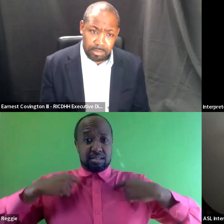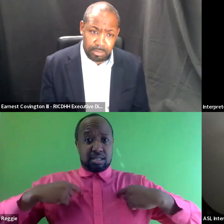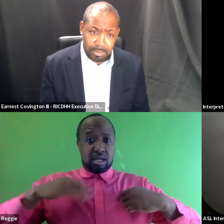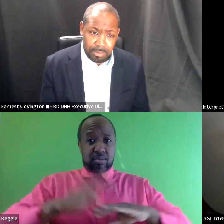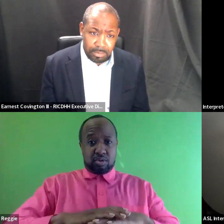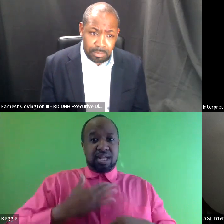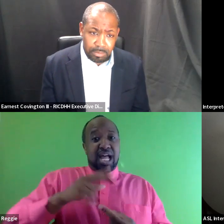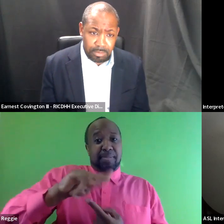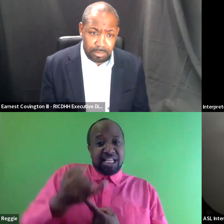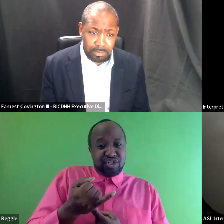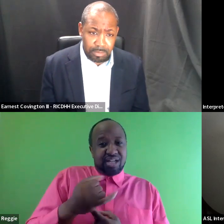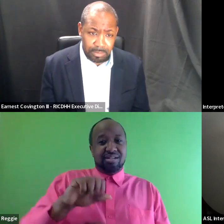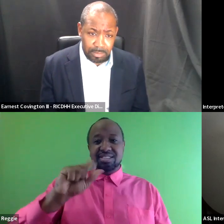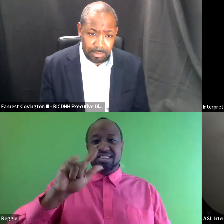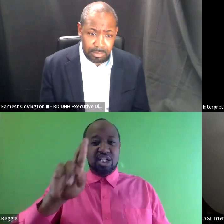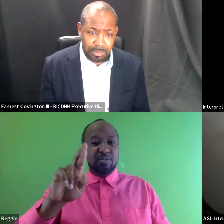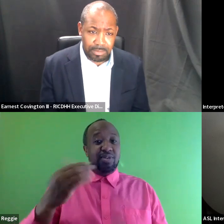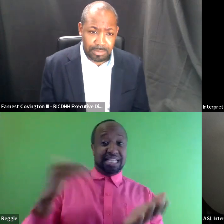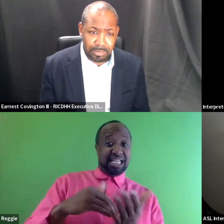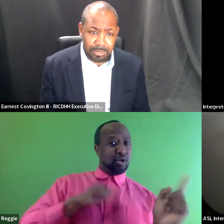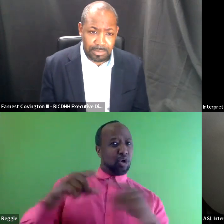can talk at the same time, right?